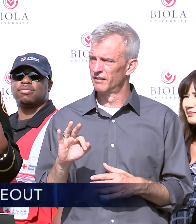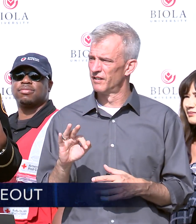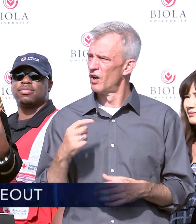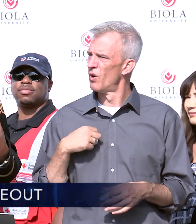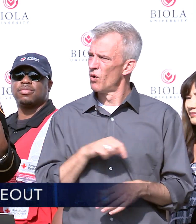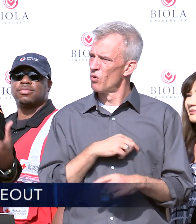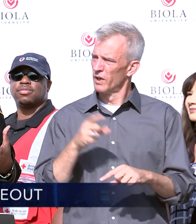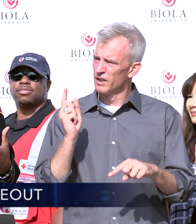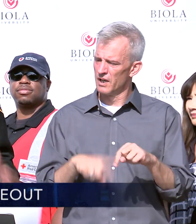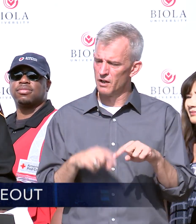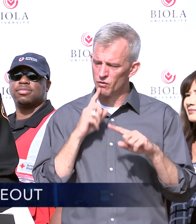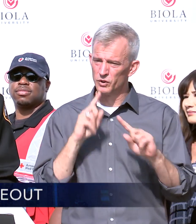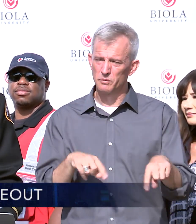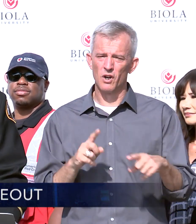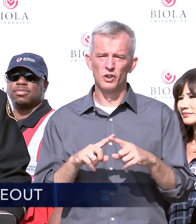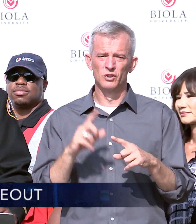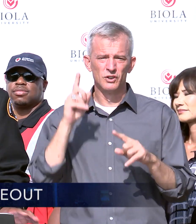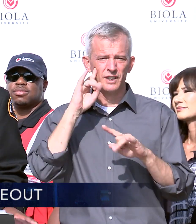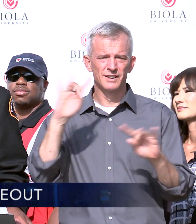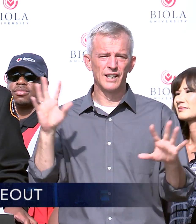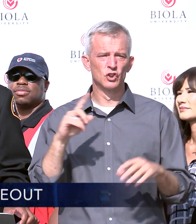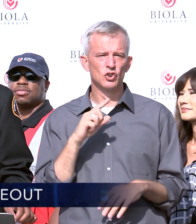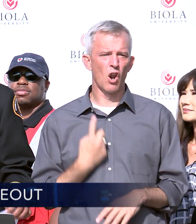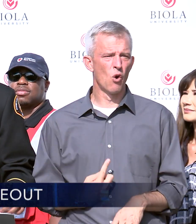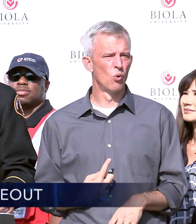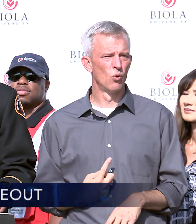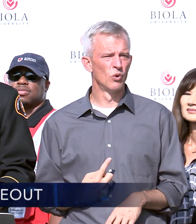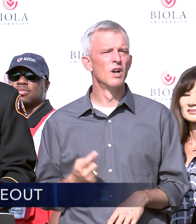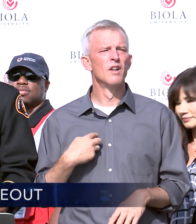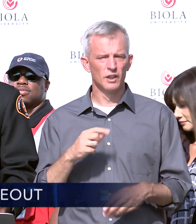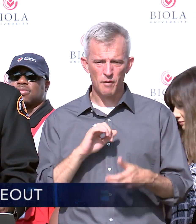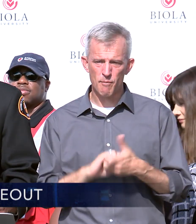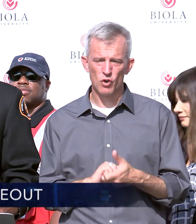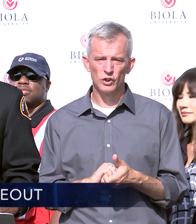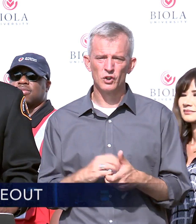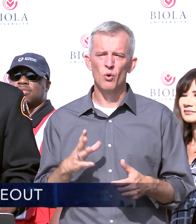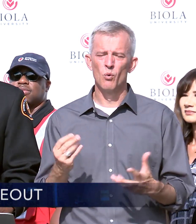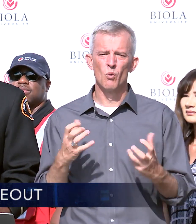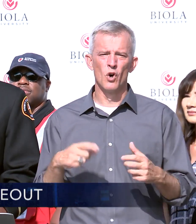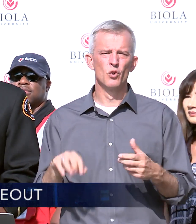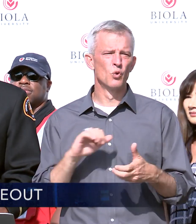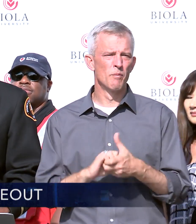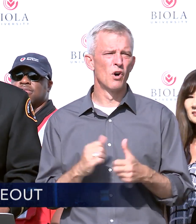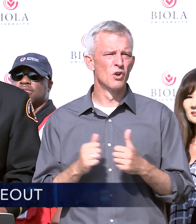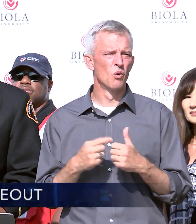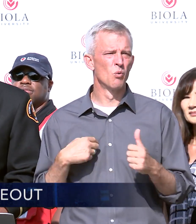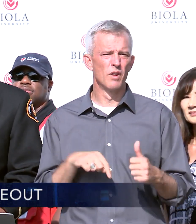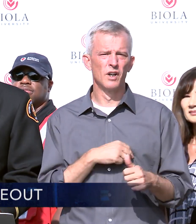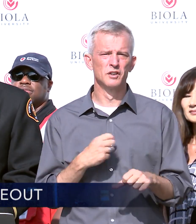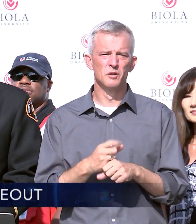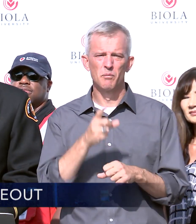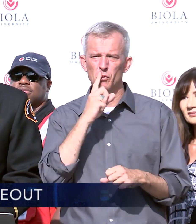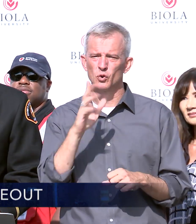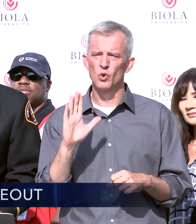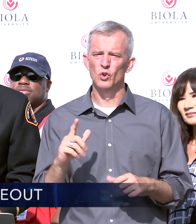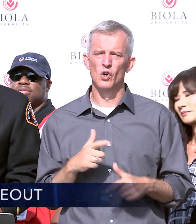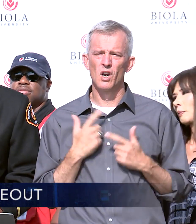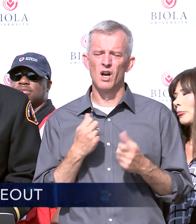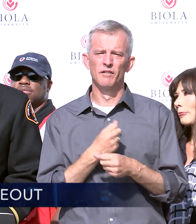respond to these disasters alone. There's a partnership, and we want you to partner with us to ensure your life safety